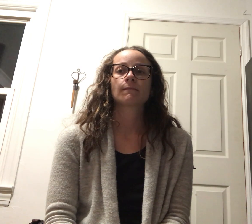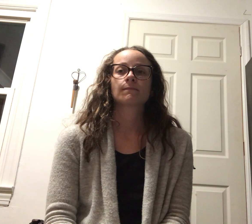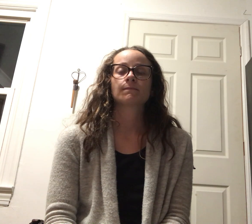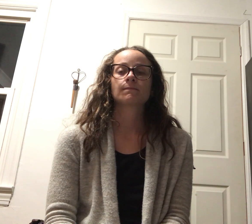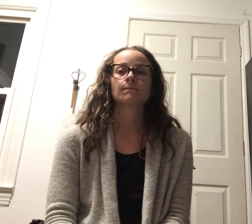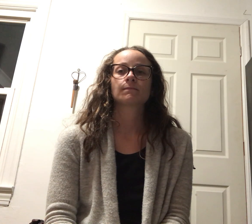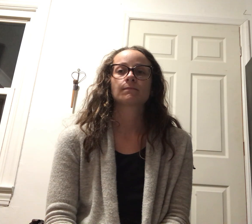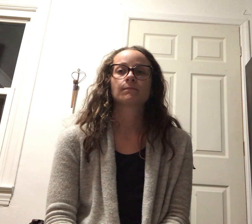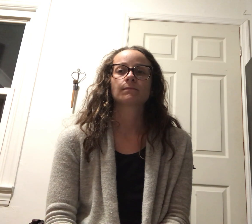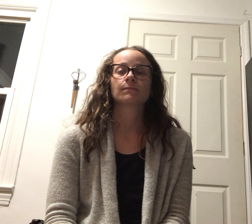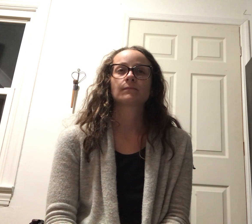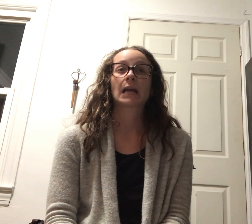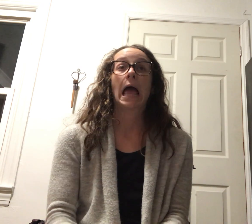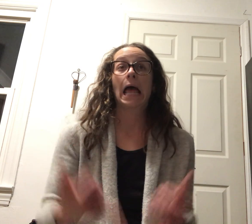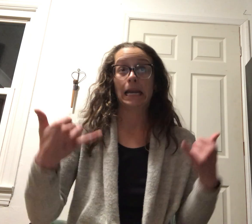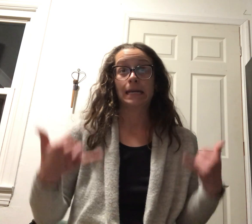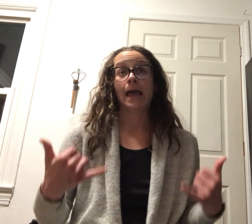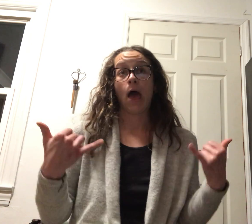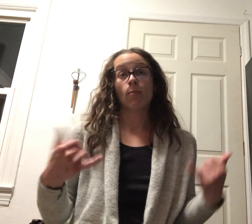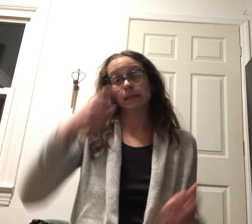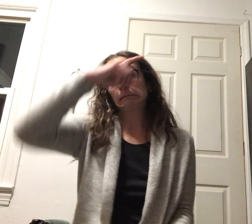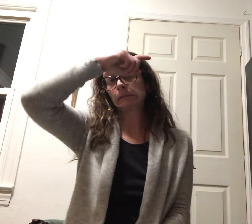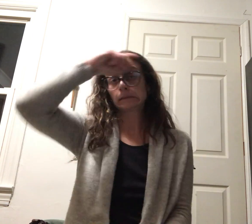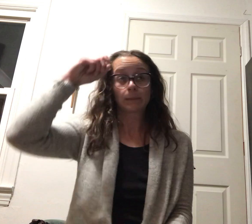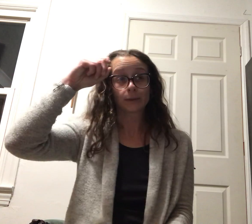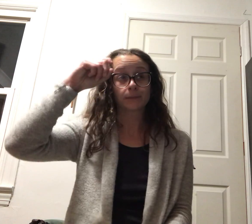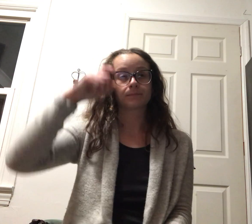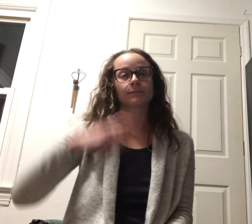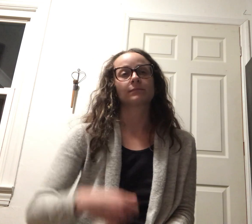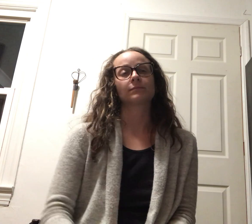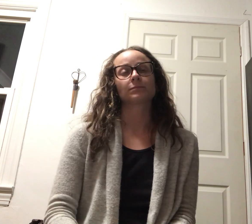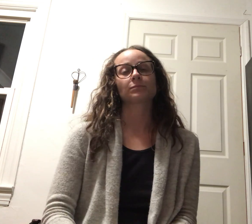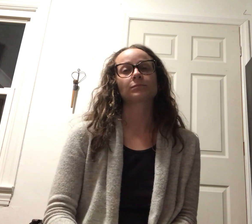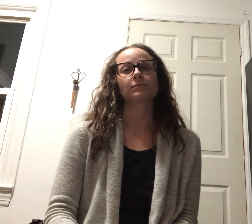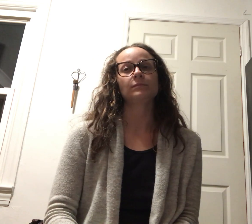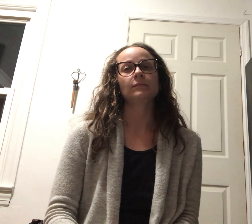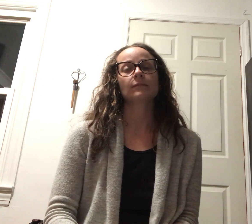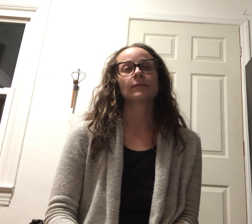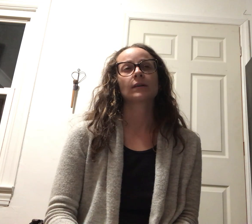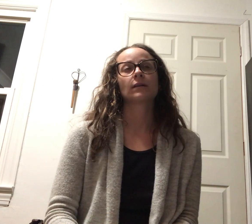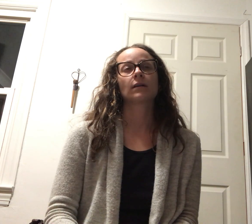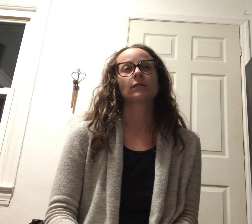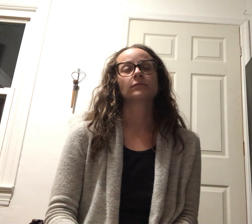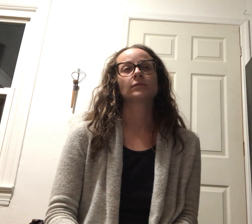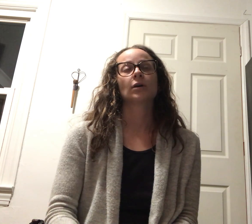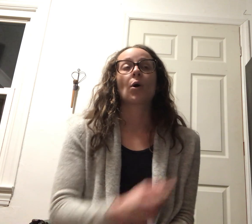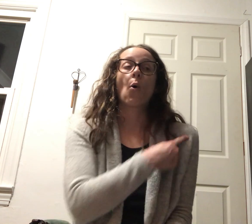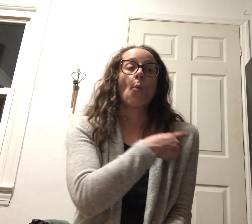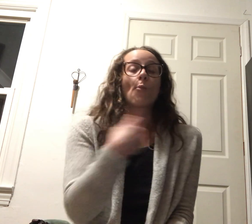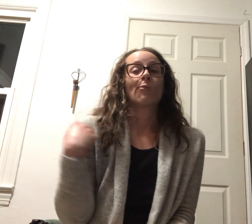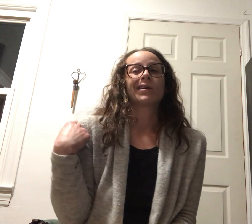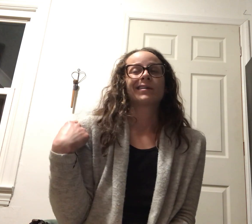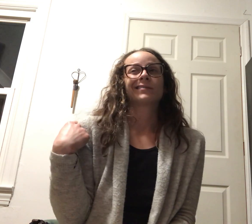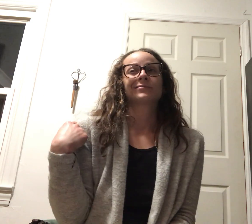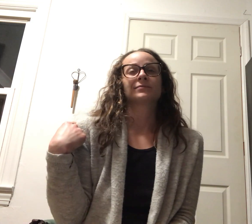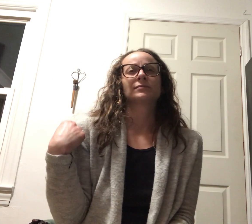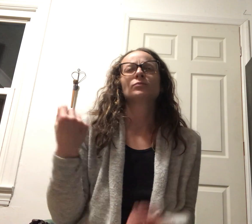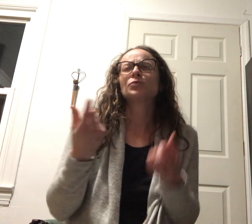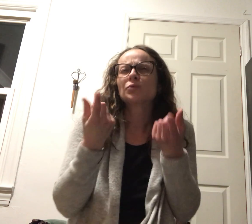Now that summer has come around, we've taken to doing like cantaloupe bowls. So we'll cut a cantaloupe in half and gut